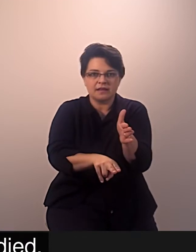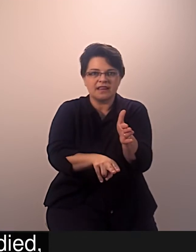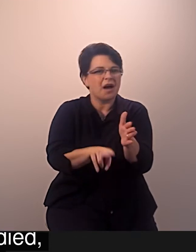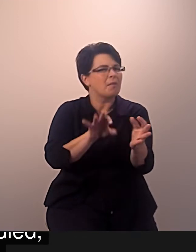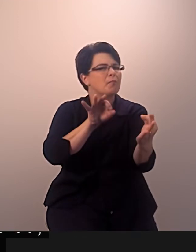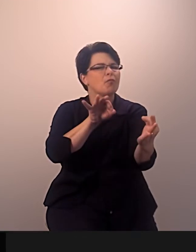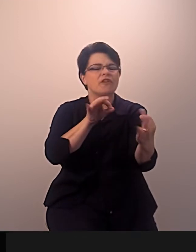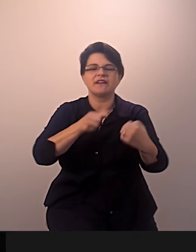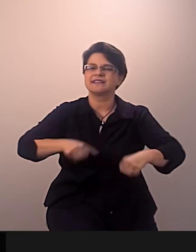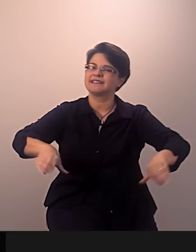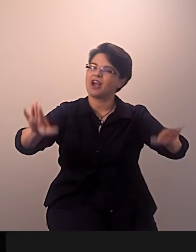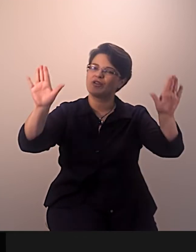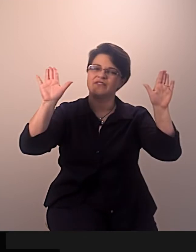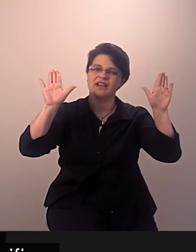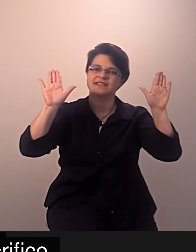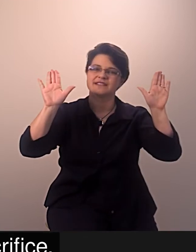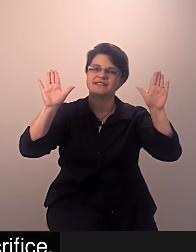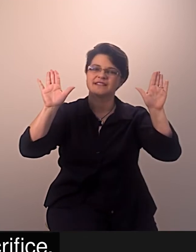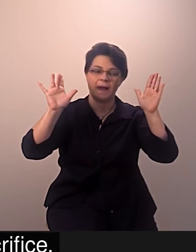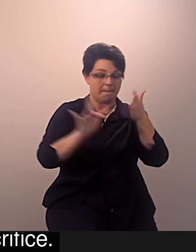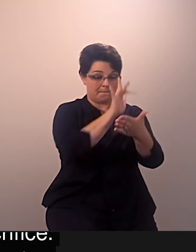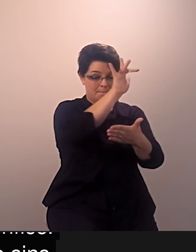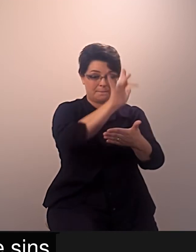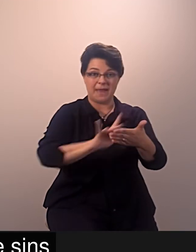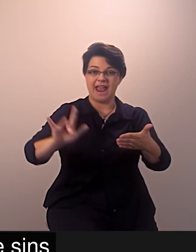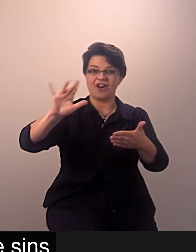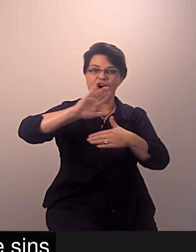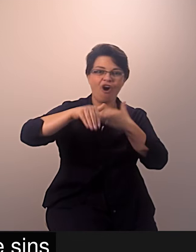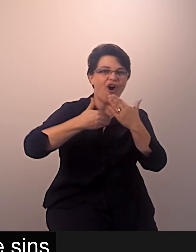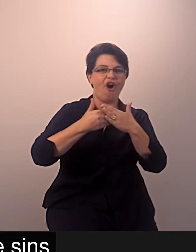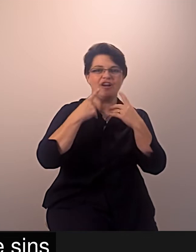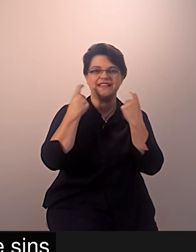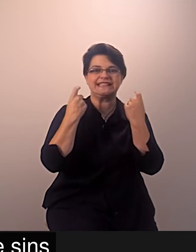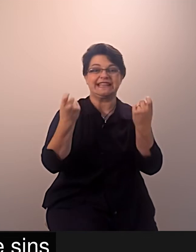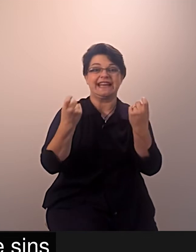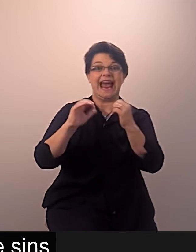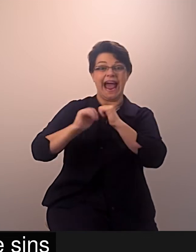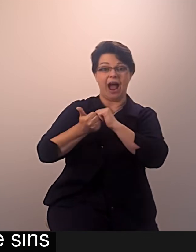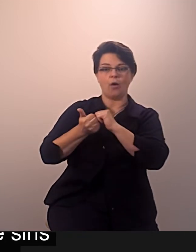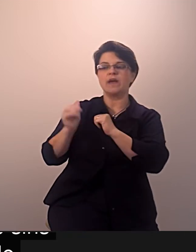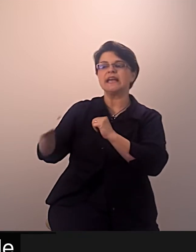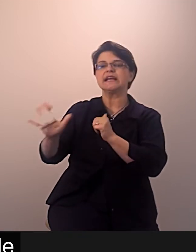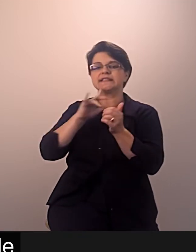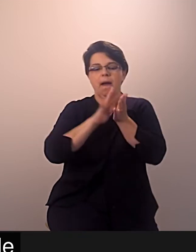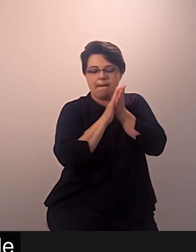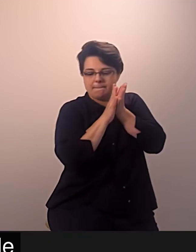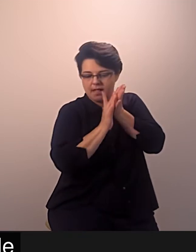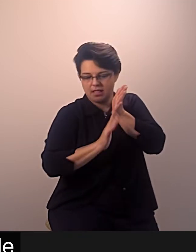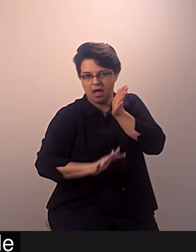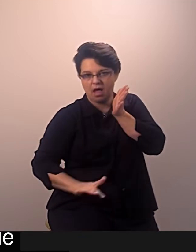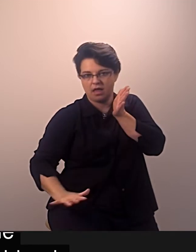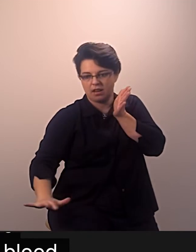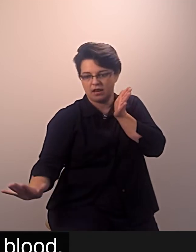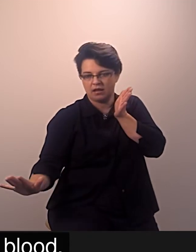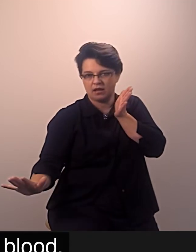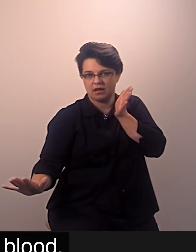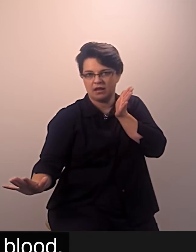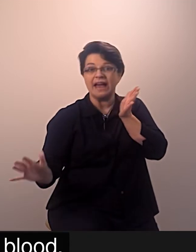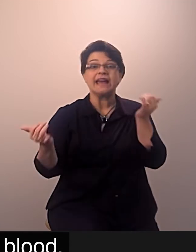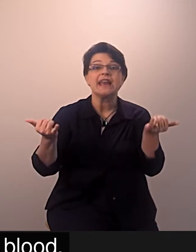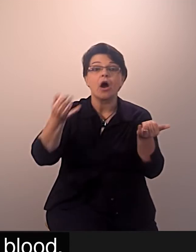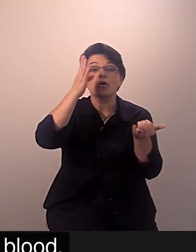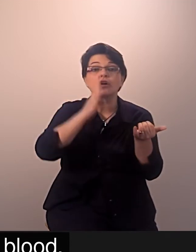sacrifice. He paid for the sins of all people with his sinless blood. God has said